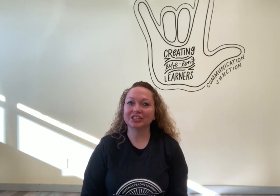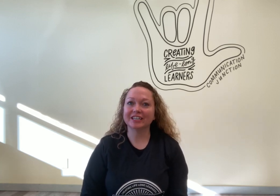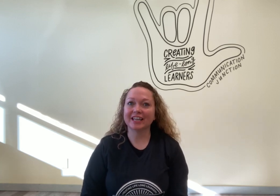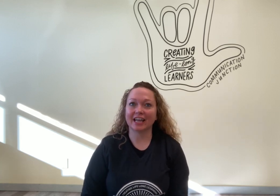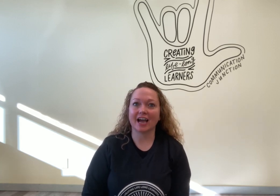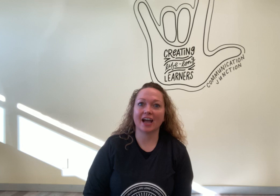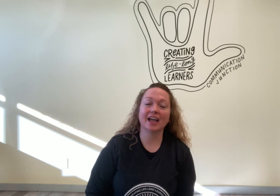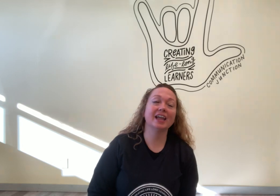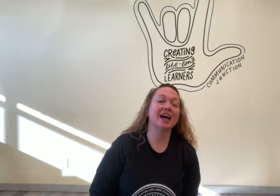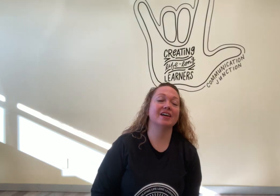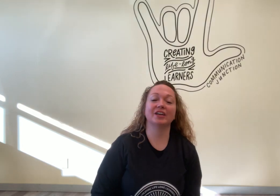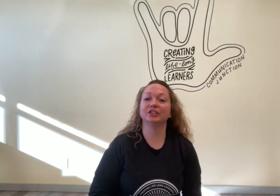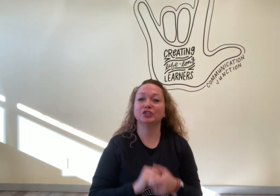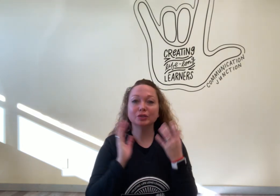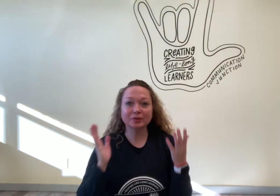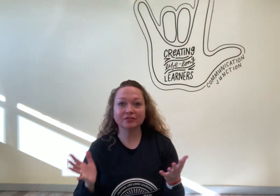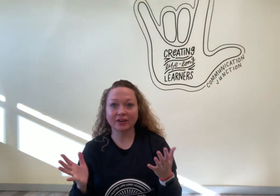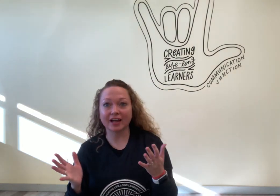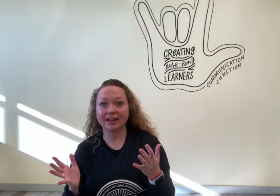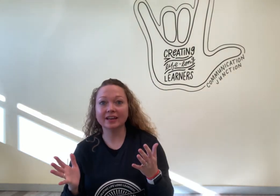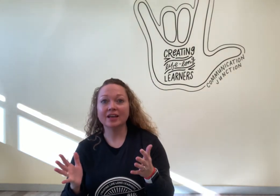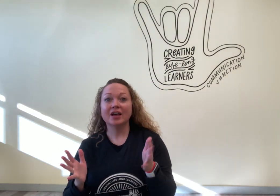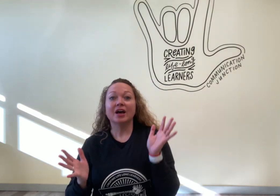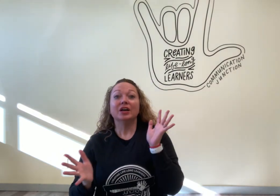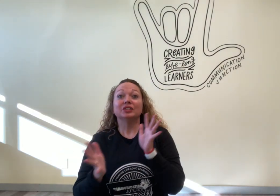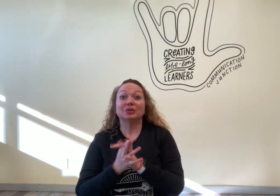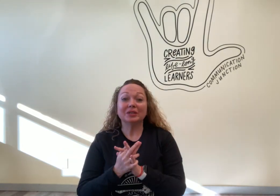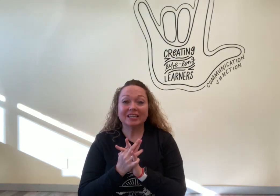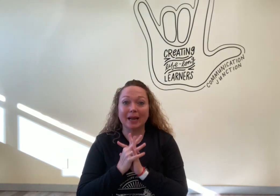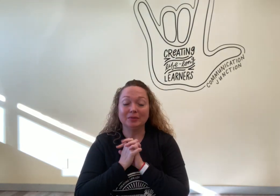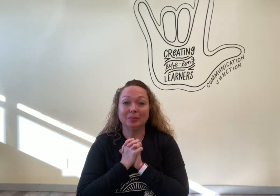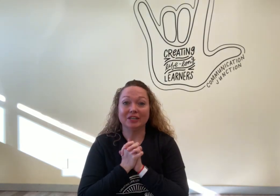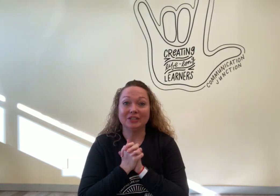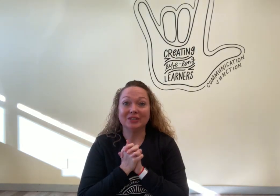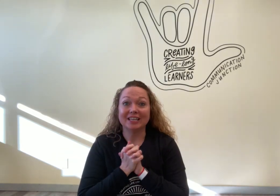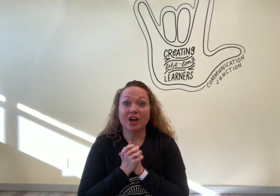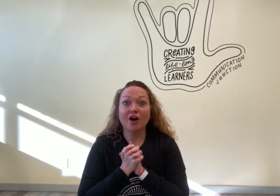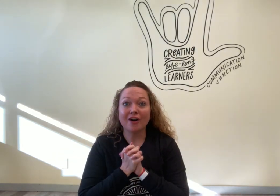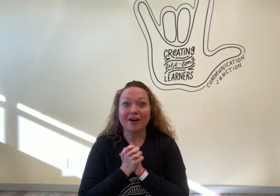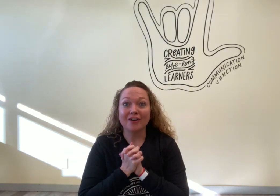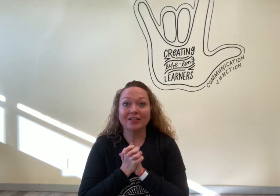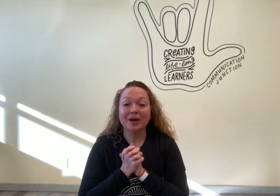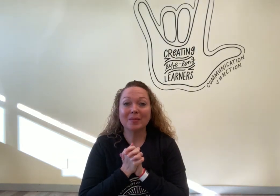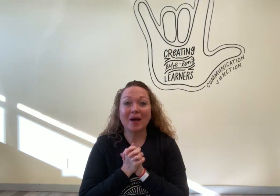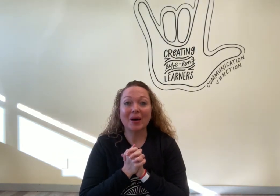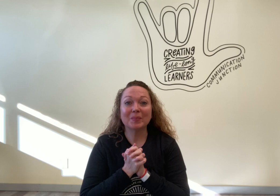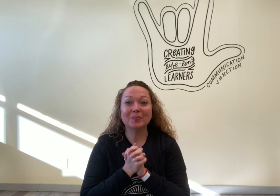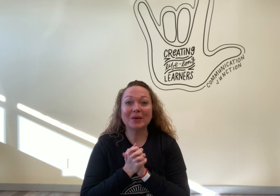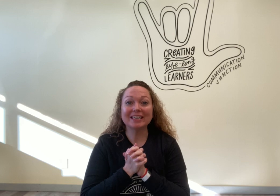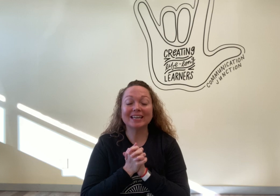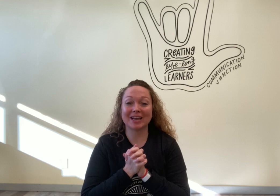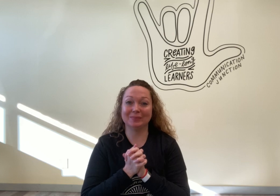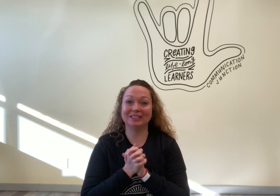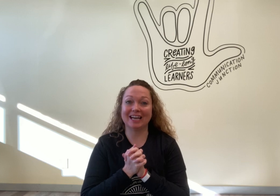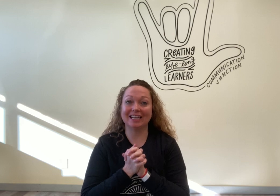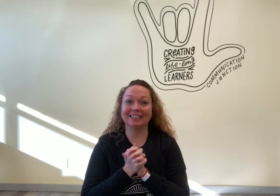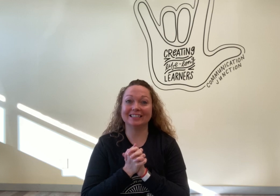and I have a super fun story time to bring to you today, all about bedtime signs and